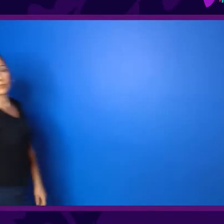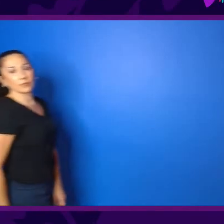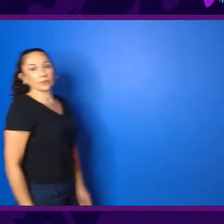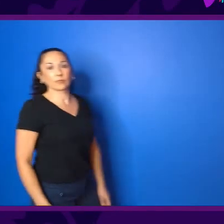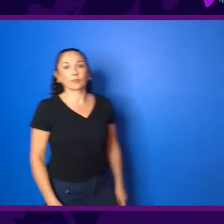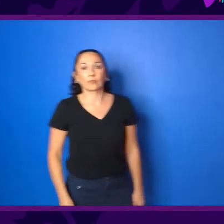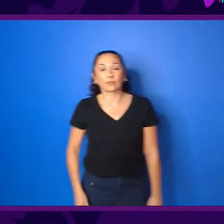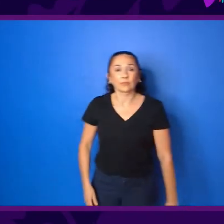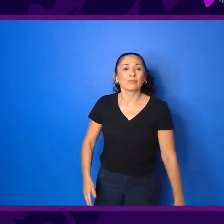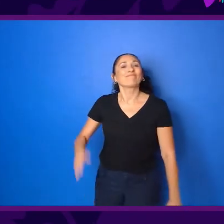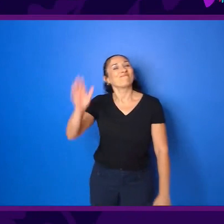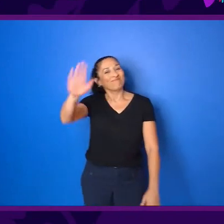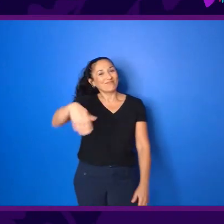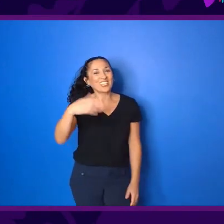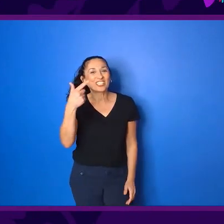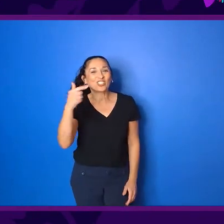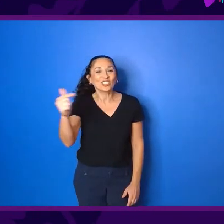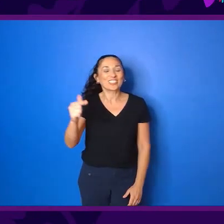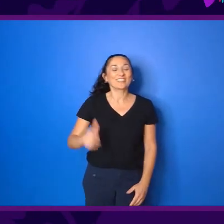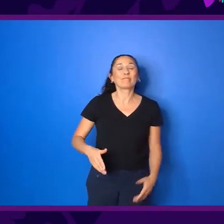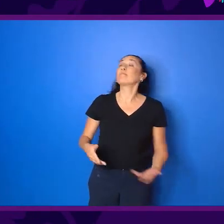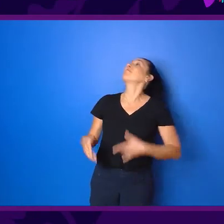Hey, G. Hey. What are you doing?